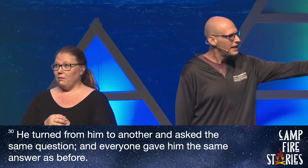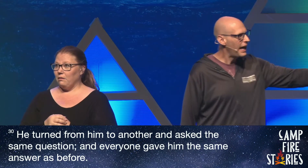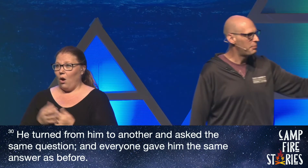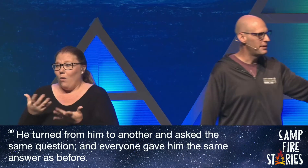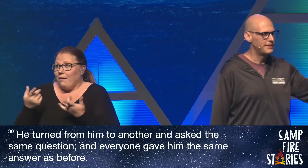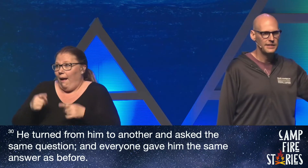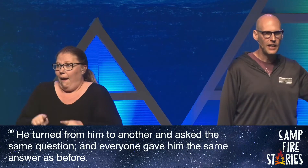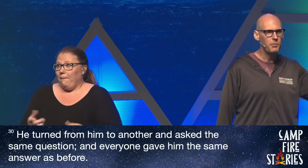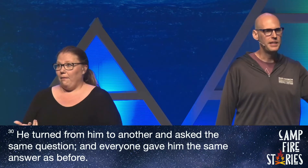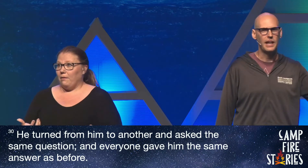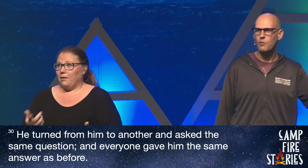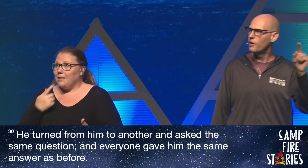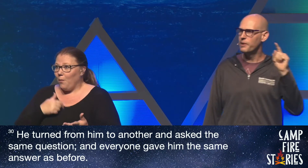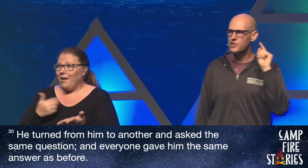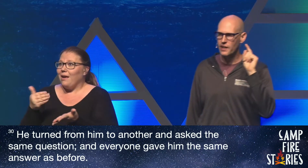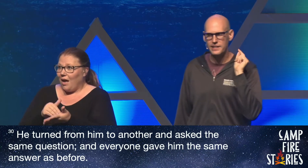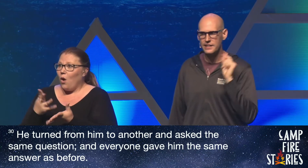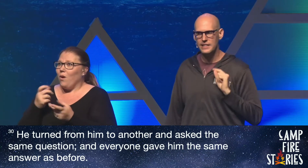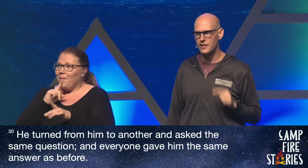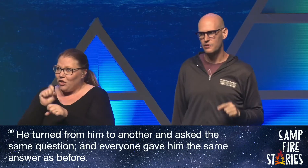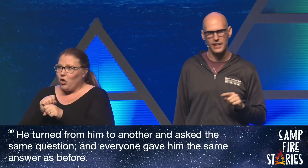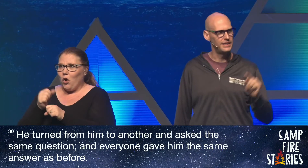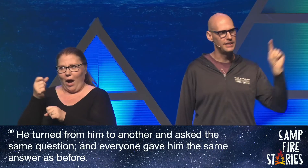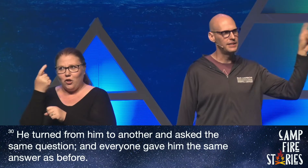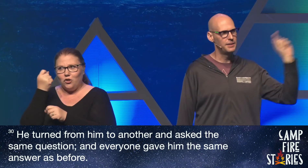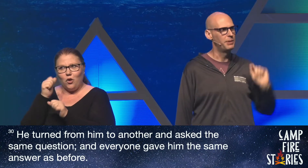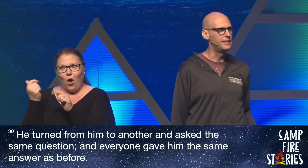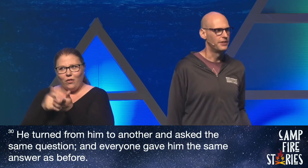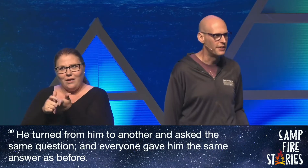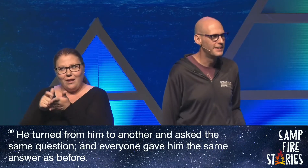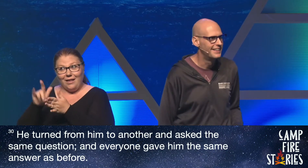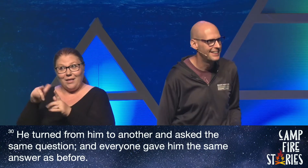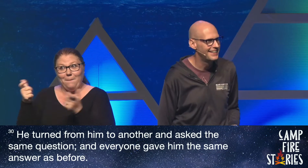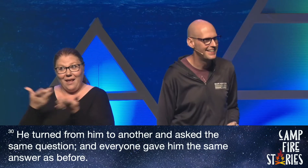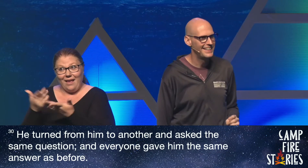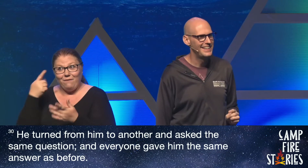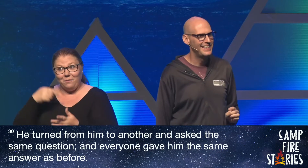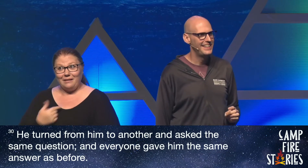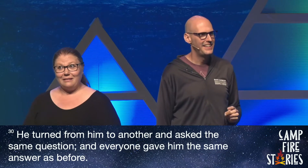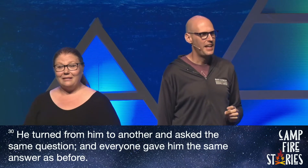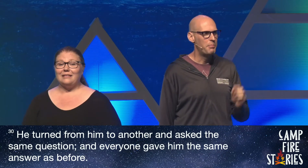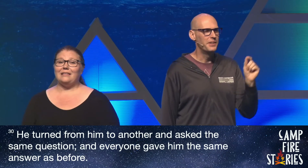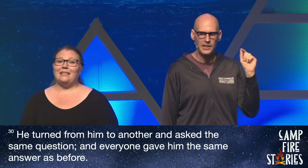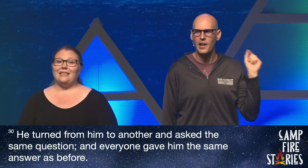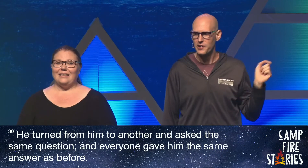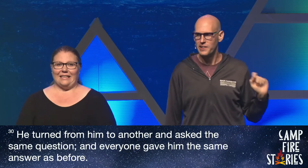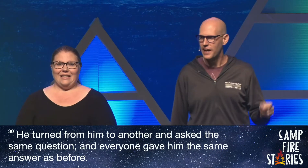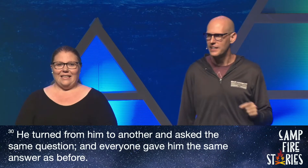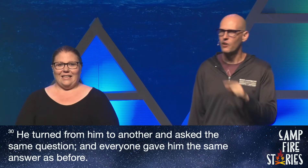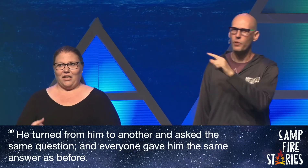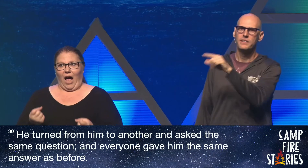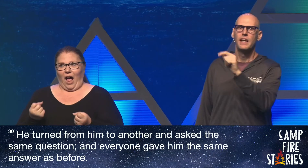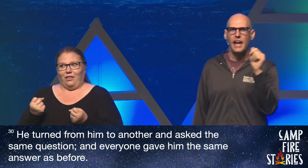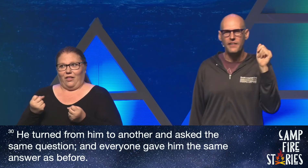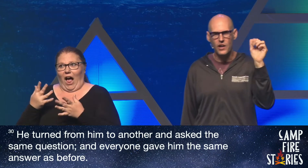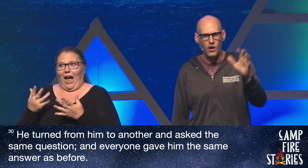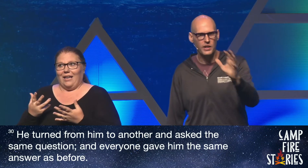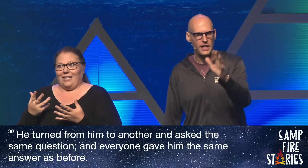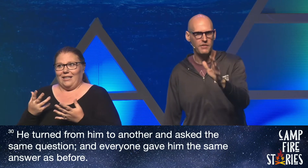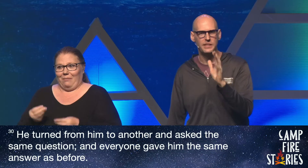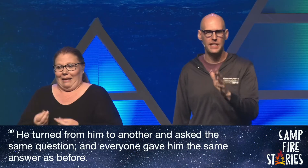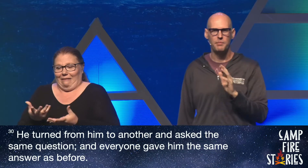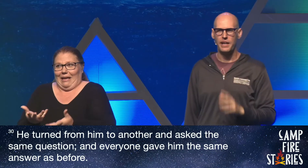What's going to happen? Tell me again. I want to make sure I got the details right, because this is a big deal. I'm putting a lot on the line here. What? And they